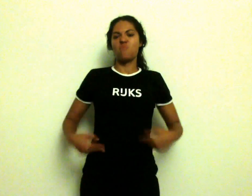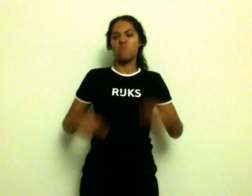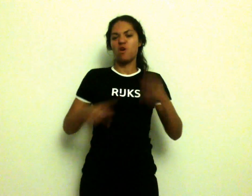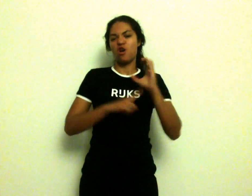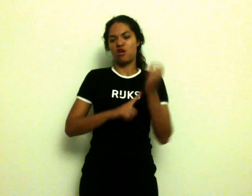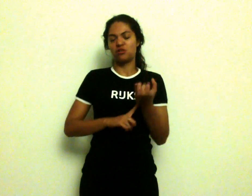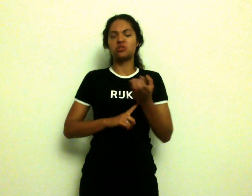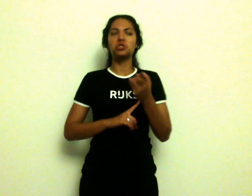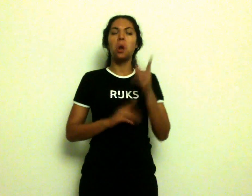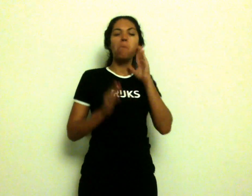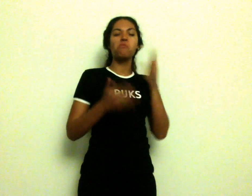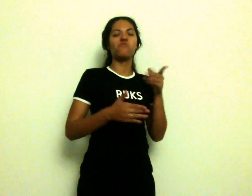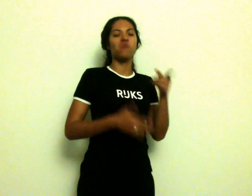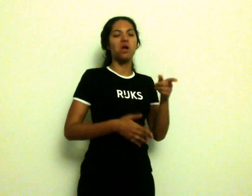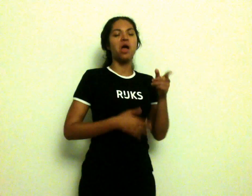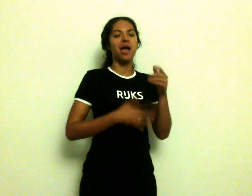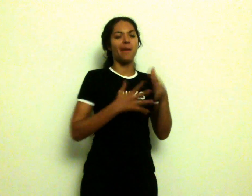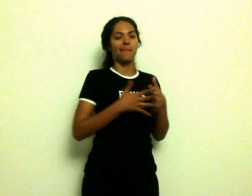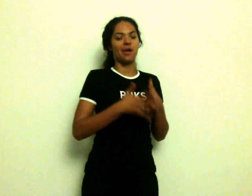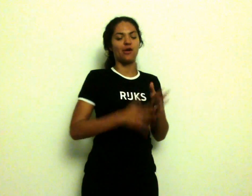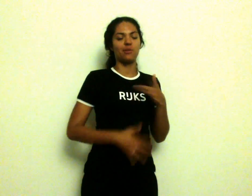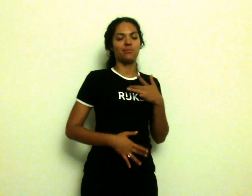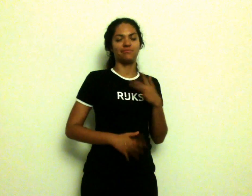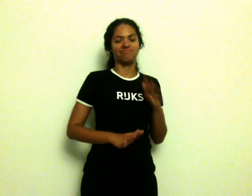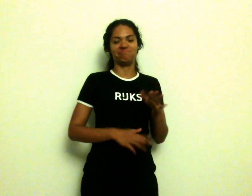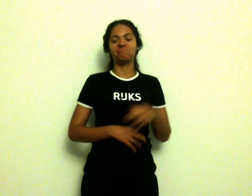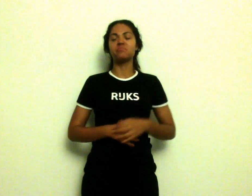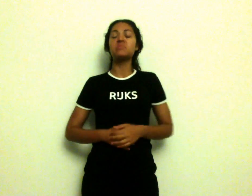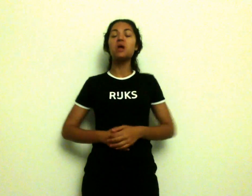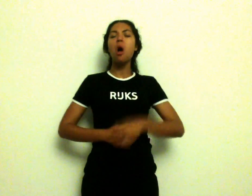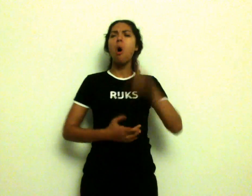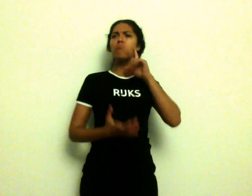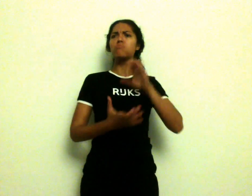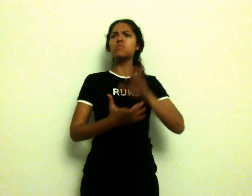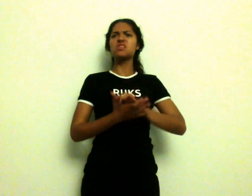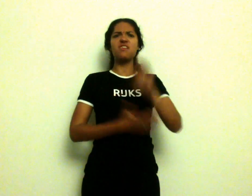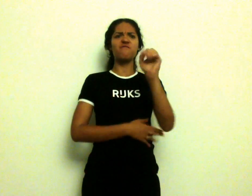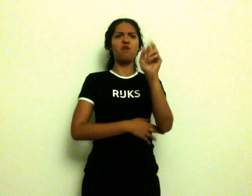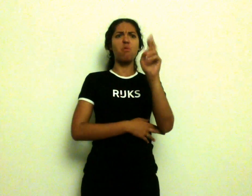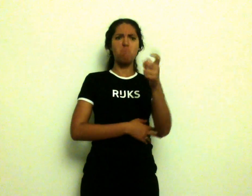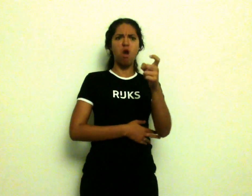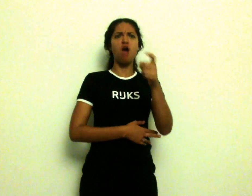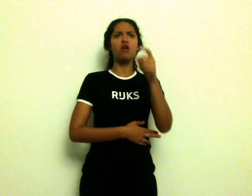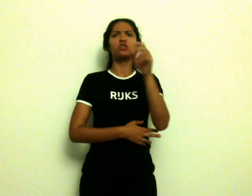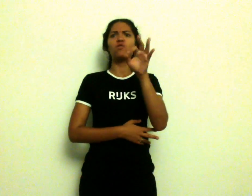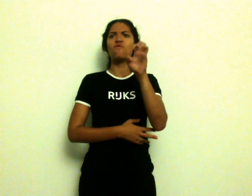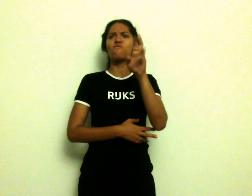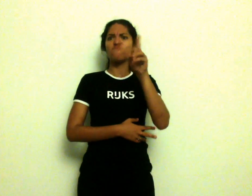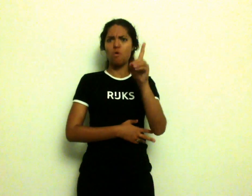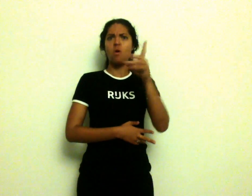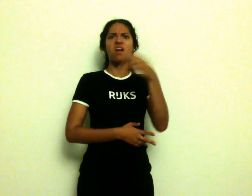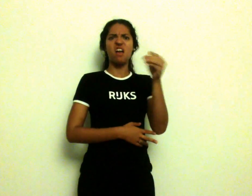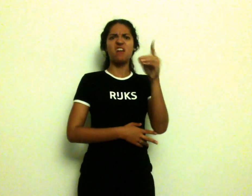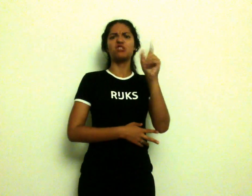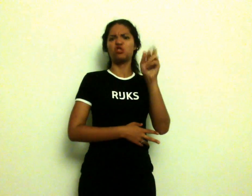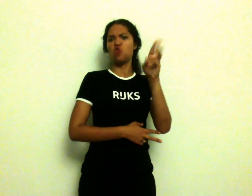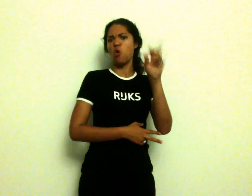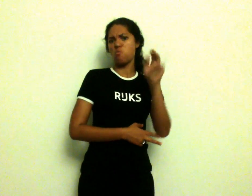humanity, particularly the Western world. We believe in Marx, Freud, and Darwin. We believe everything is okay as long as you don't